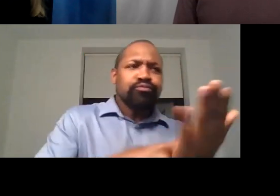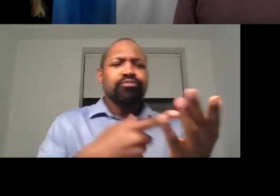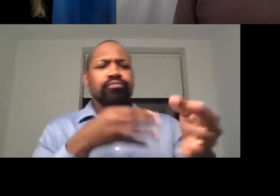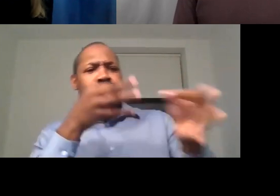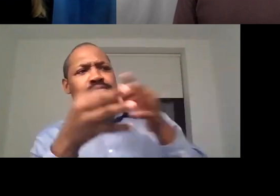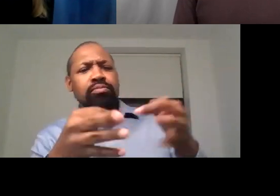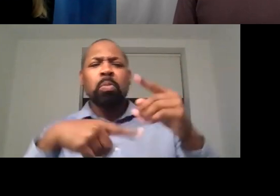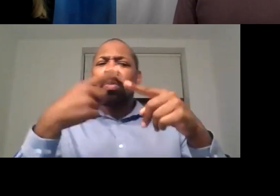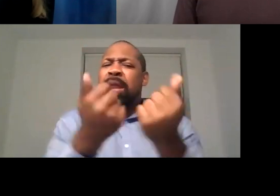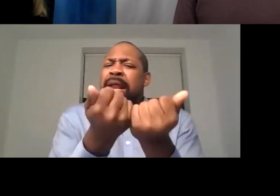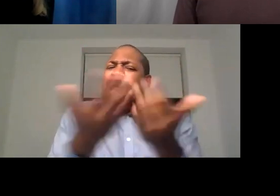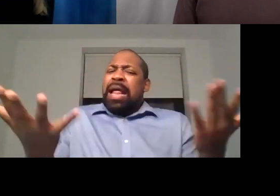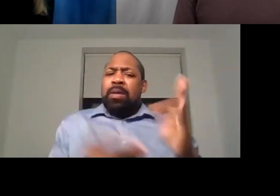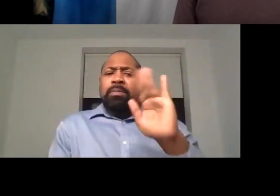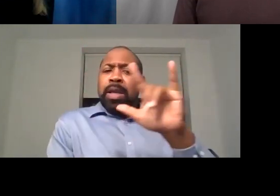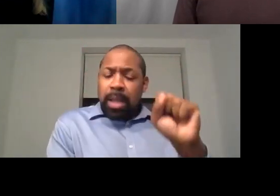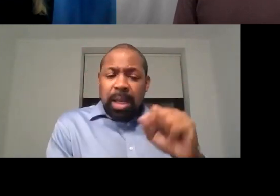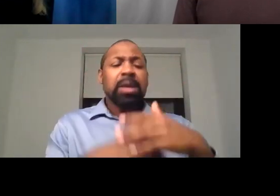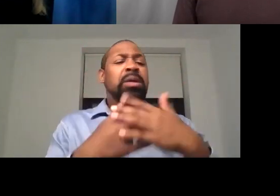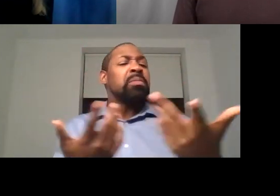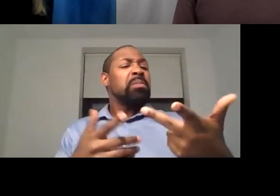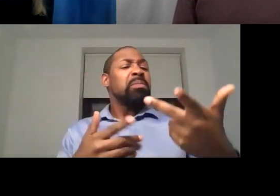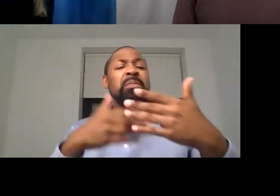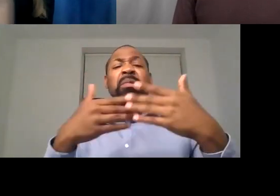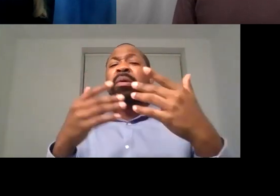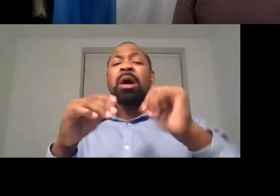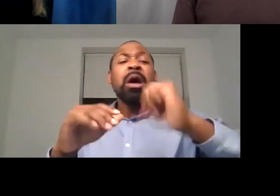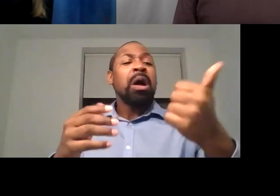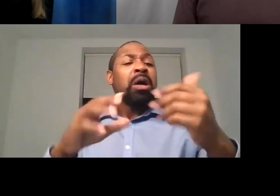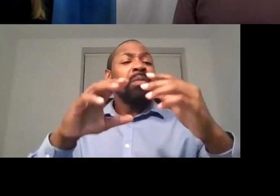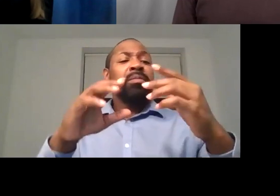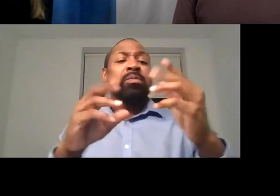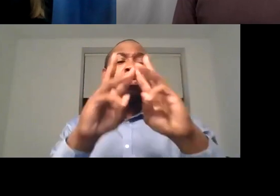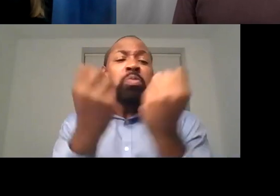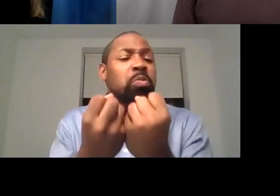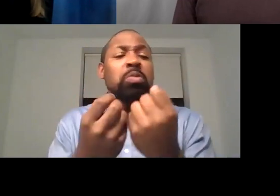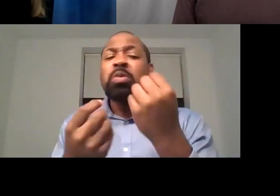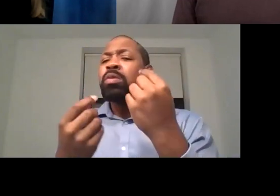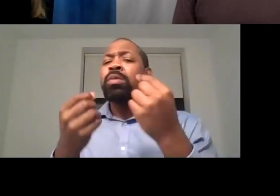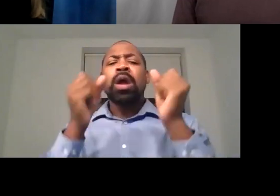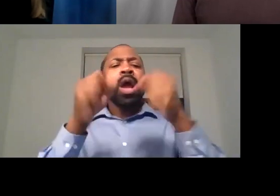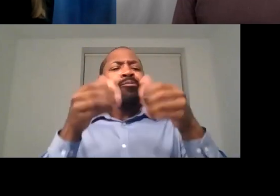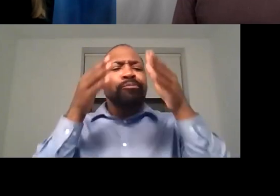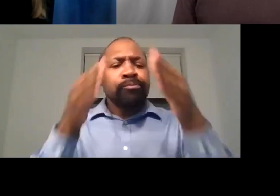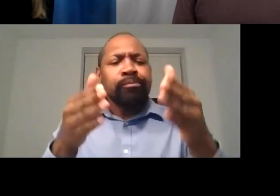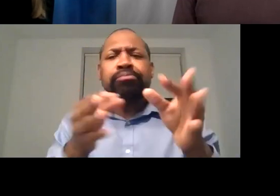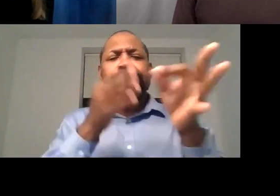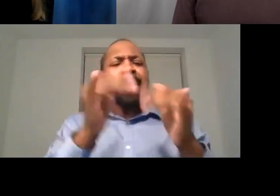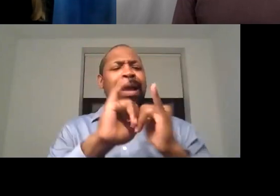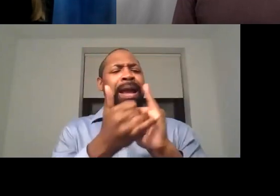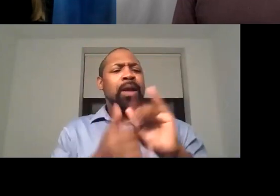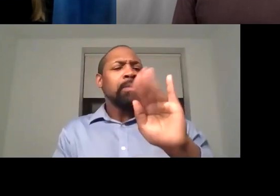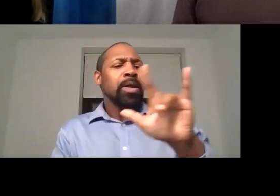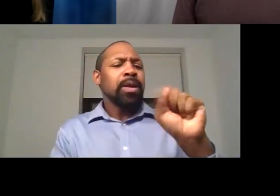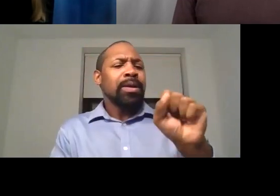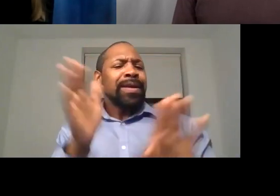would you find something on the schedule? How do you address topics, address bills that are brought forward? A number of